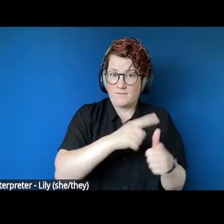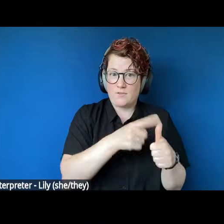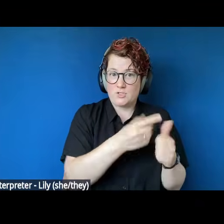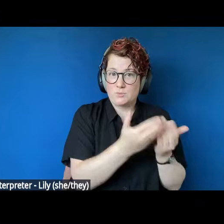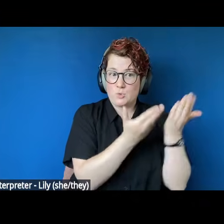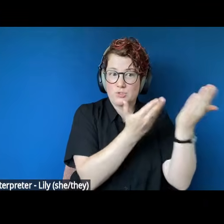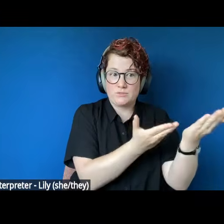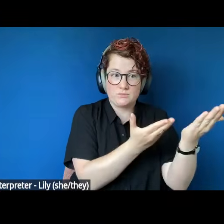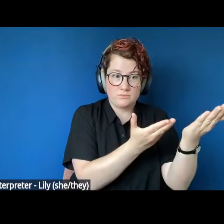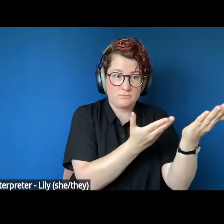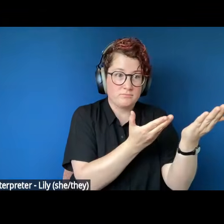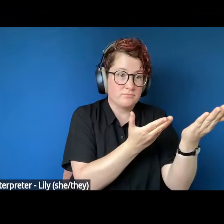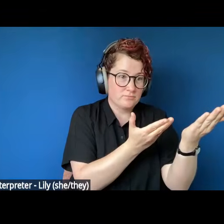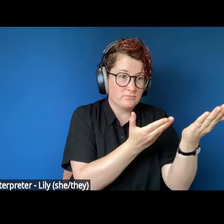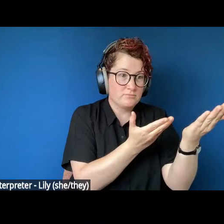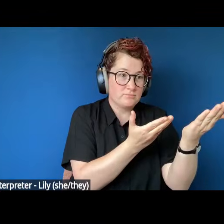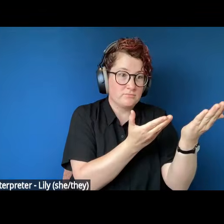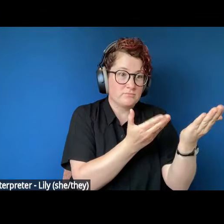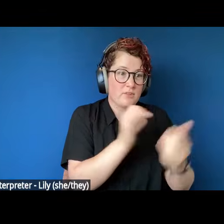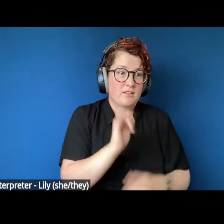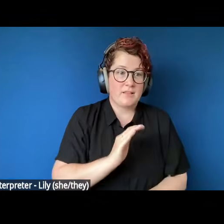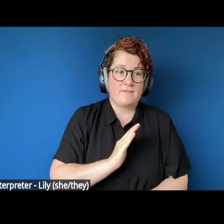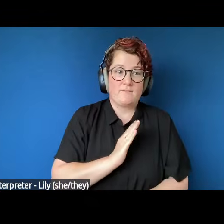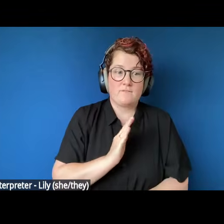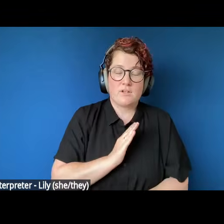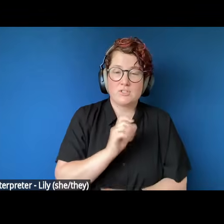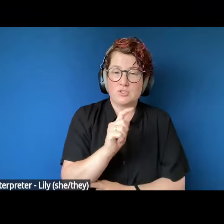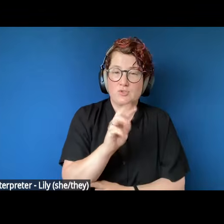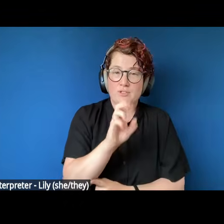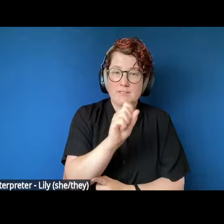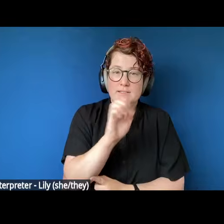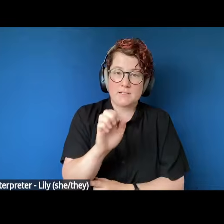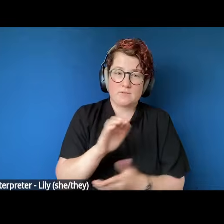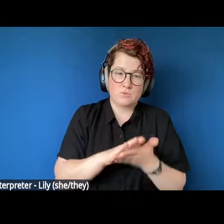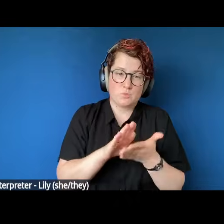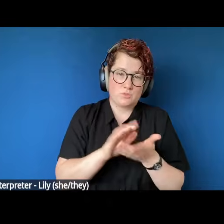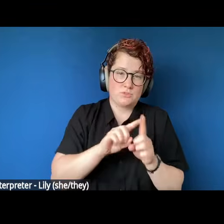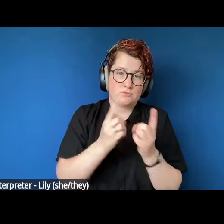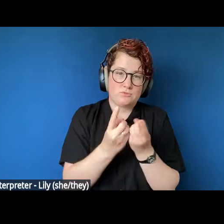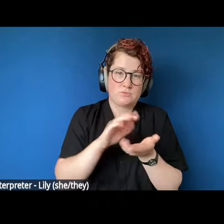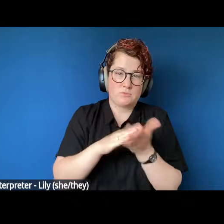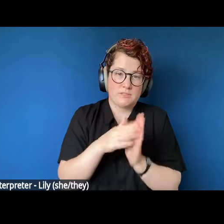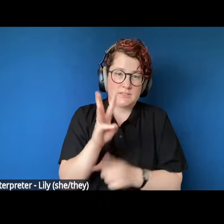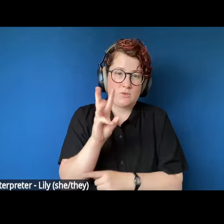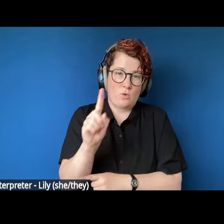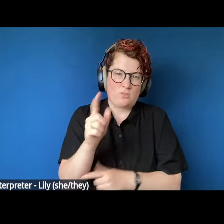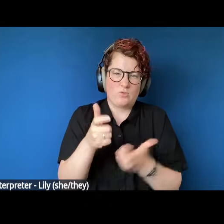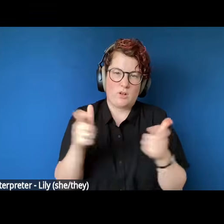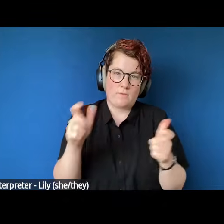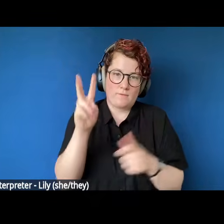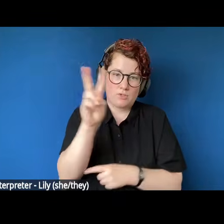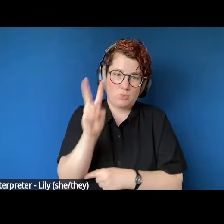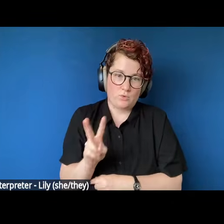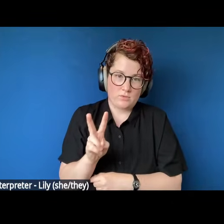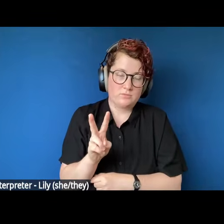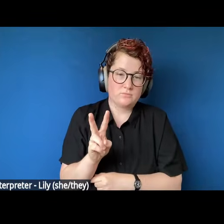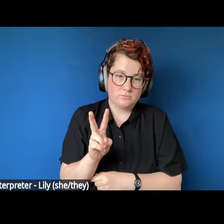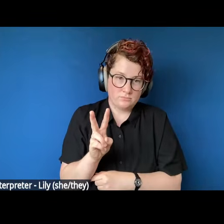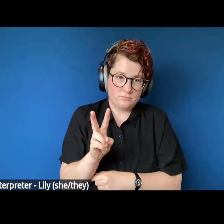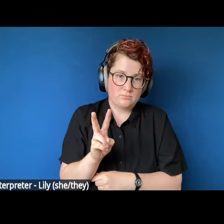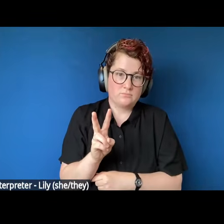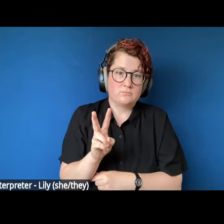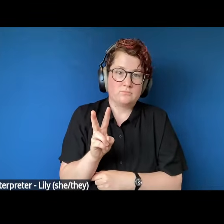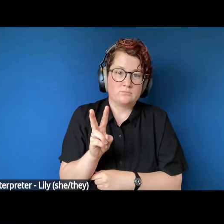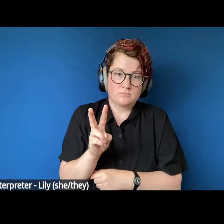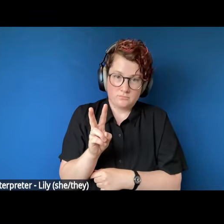reads that the official trustee of school district number 61, Greater Victoria, direct the superintendent to